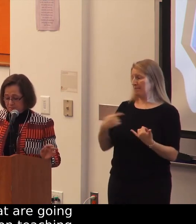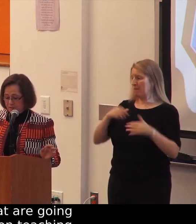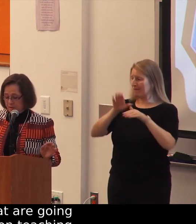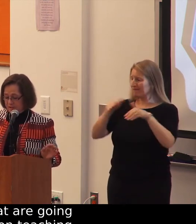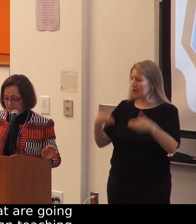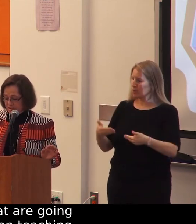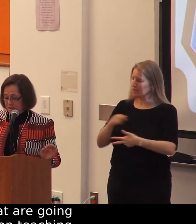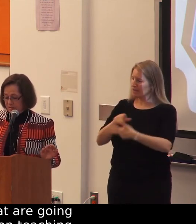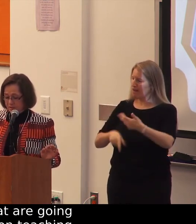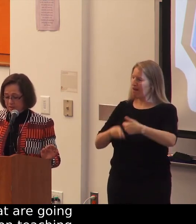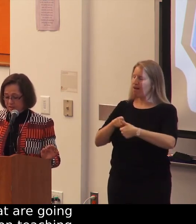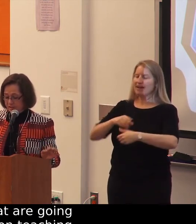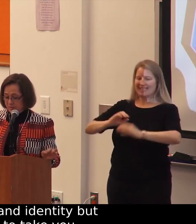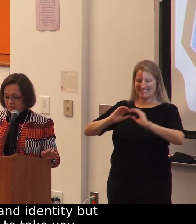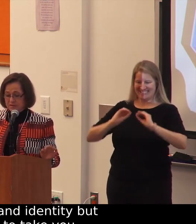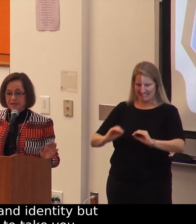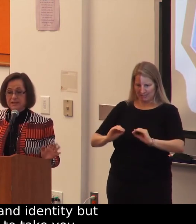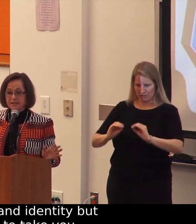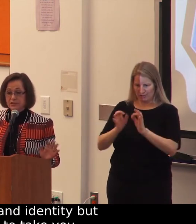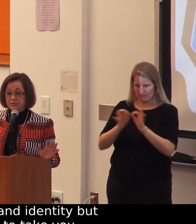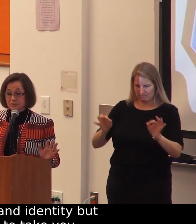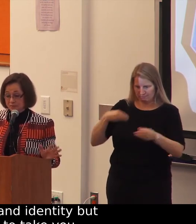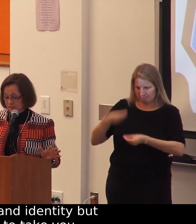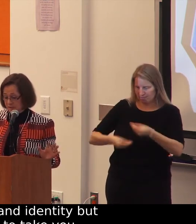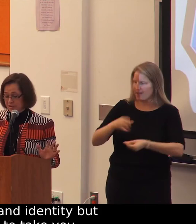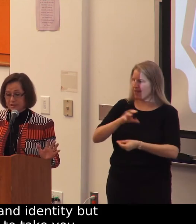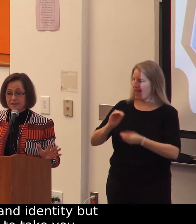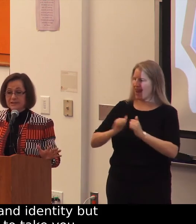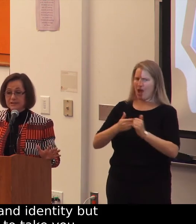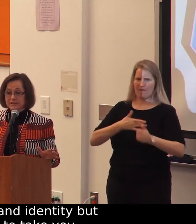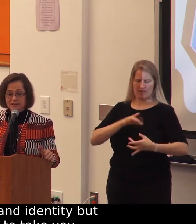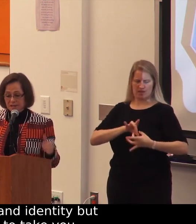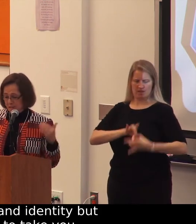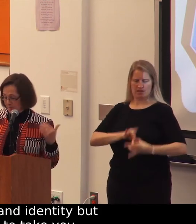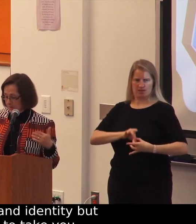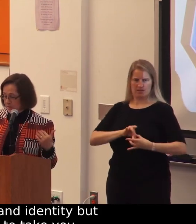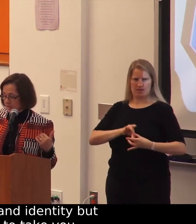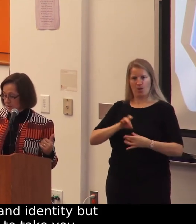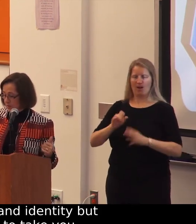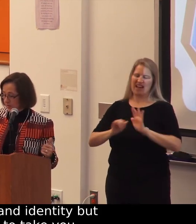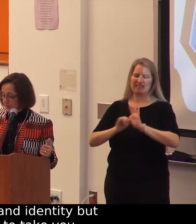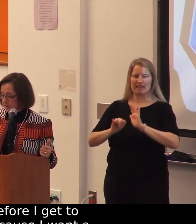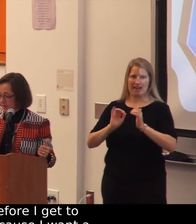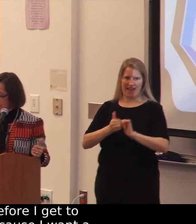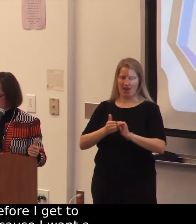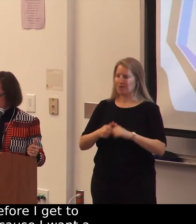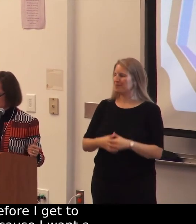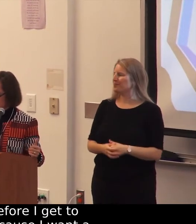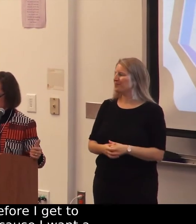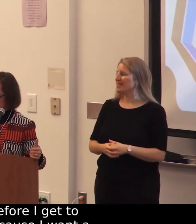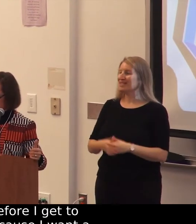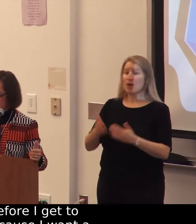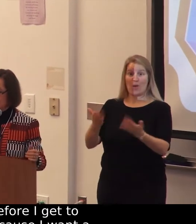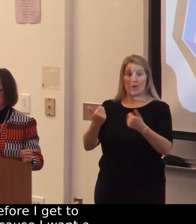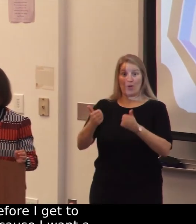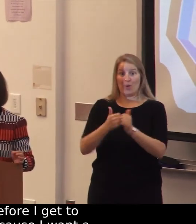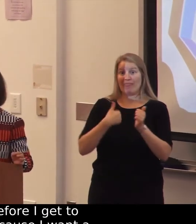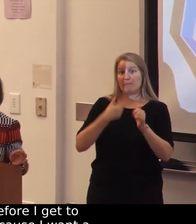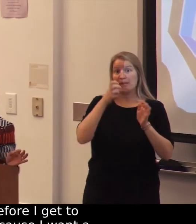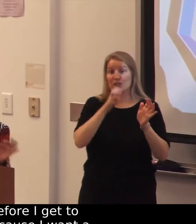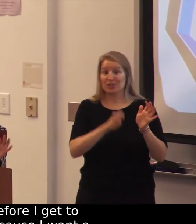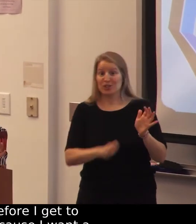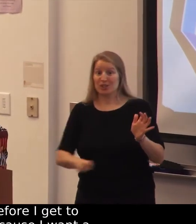focus a bit on teaching of heritage languages and then issues of affiliation and identity. But I'm going to take you a little bit on a journey